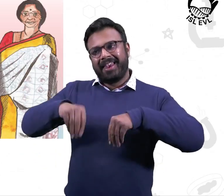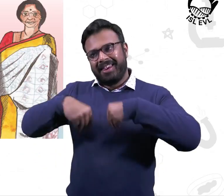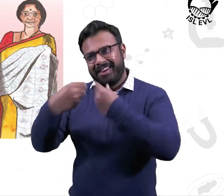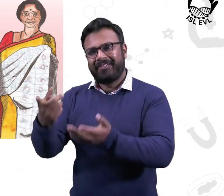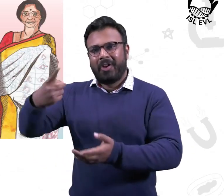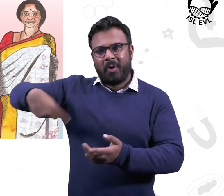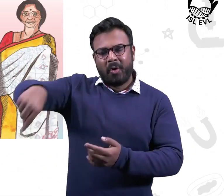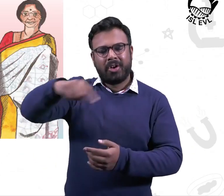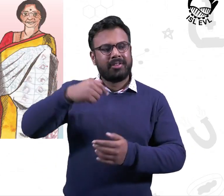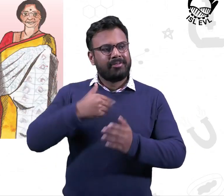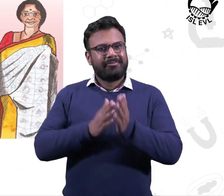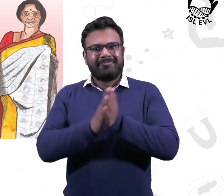dream bigger.